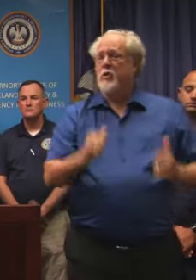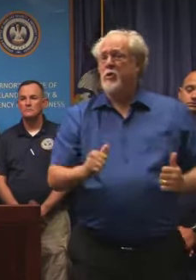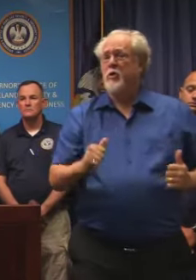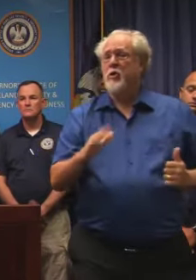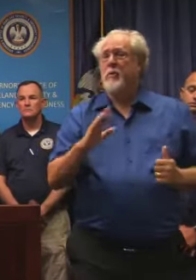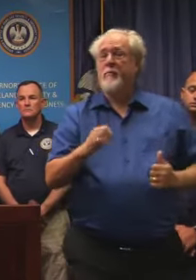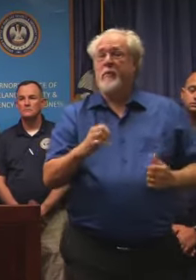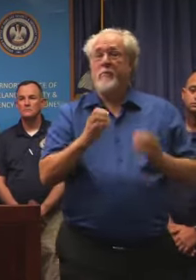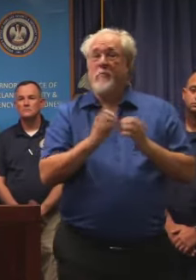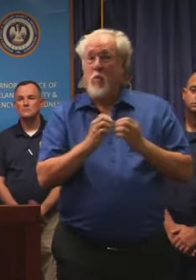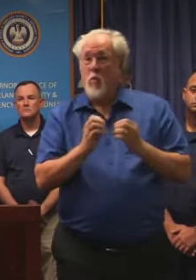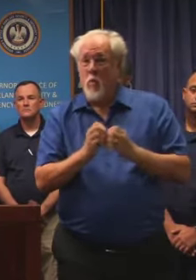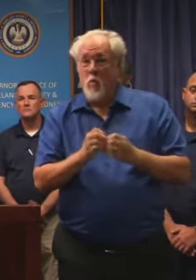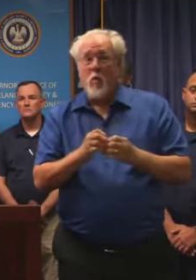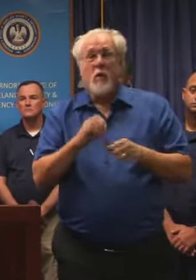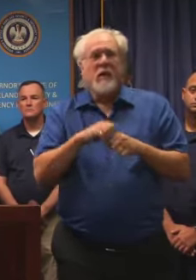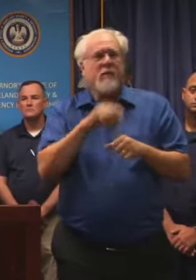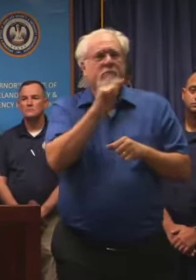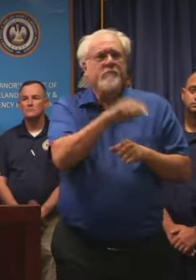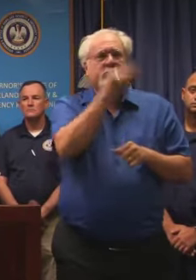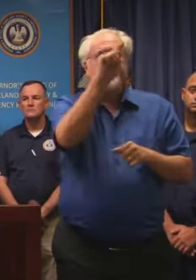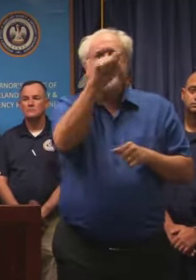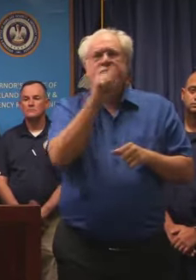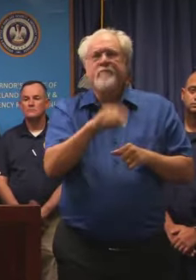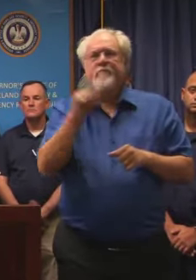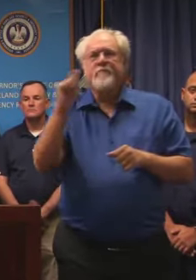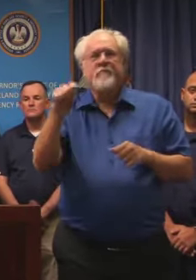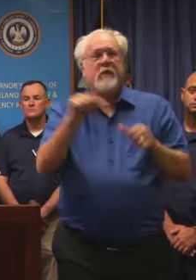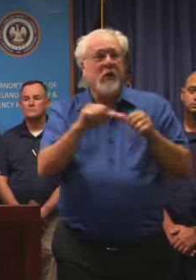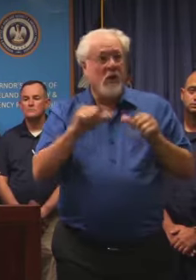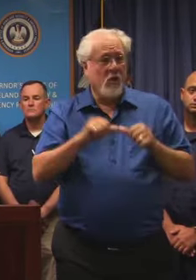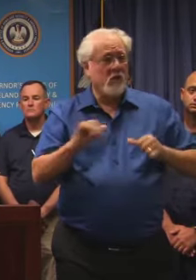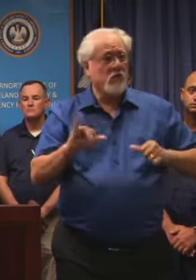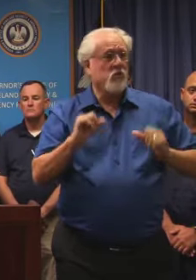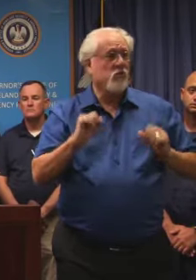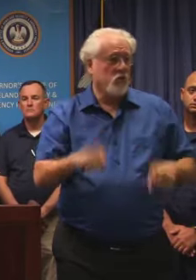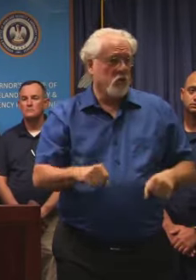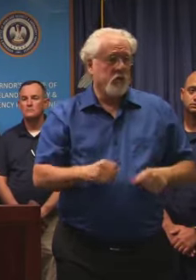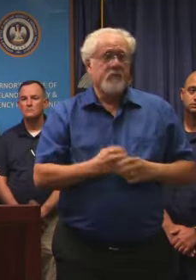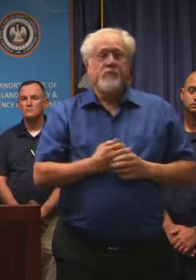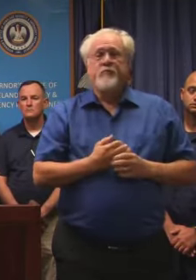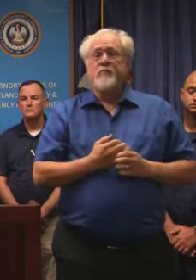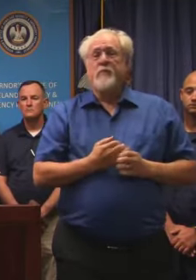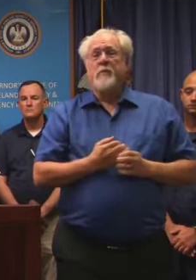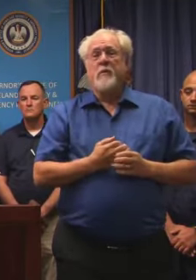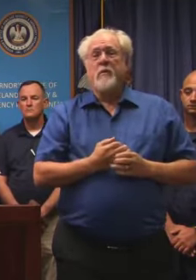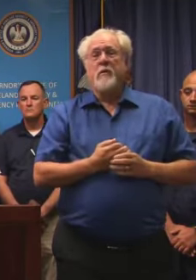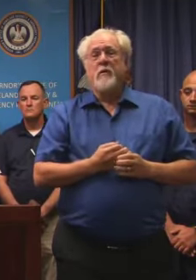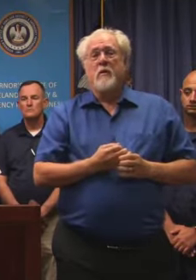be heavier in isolated areas as well.